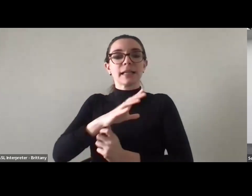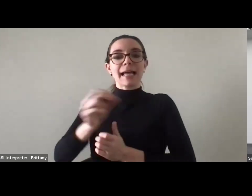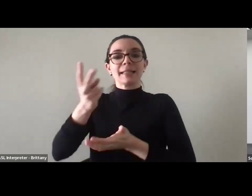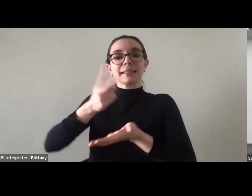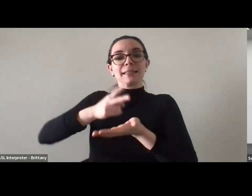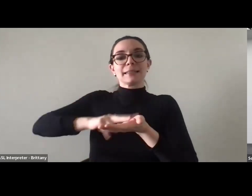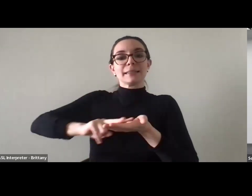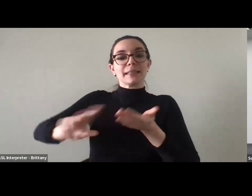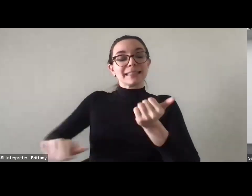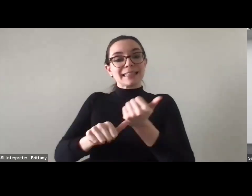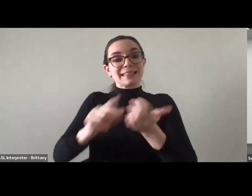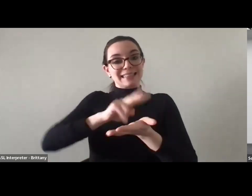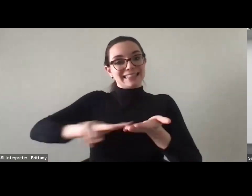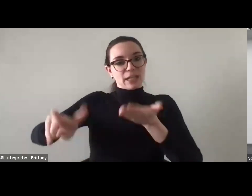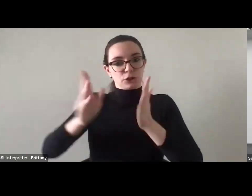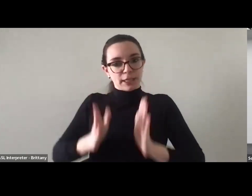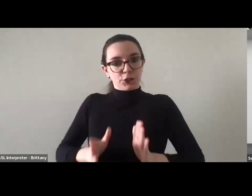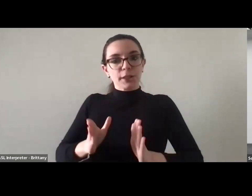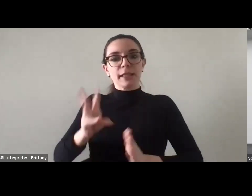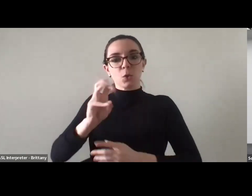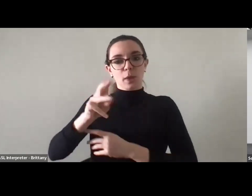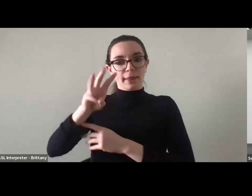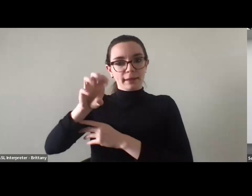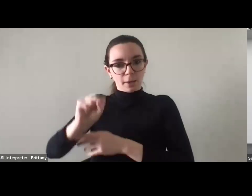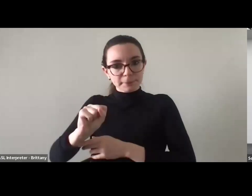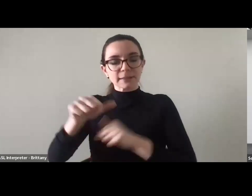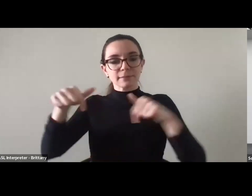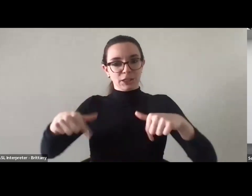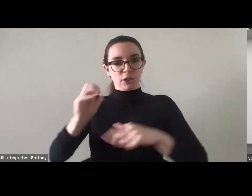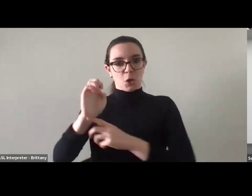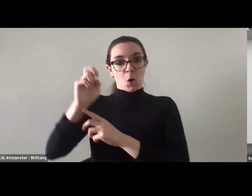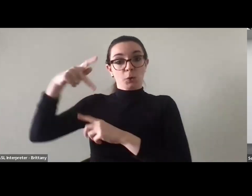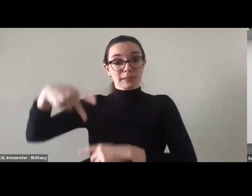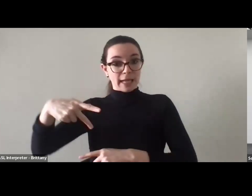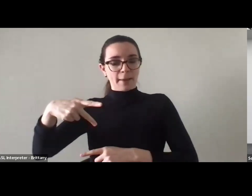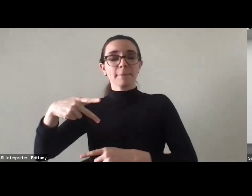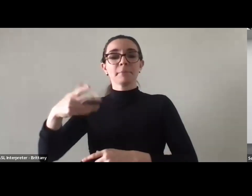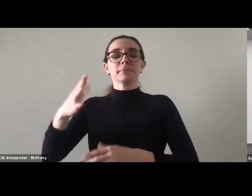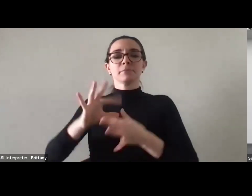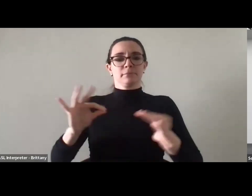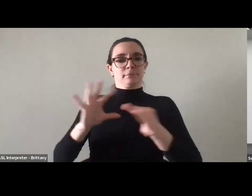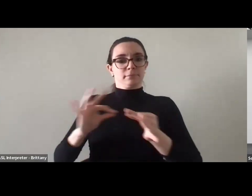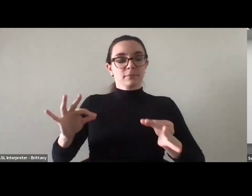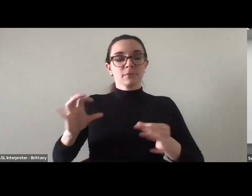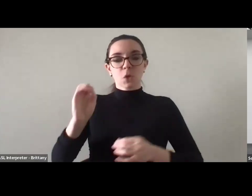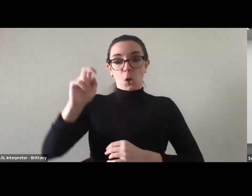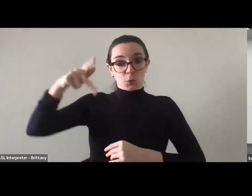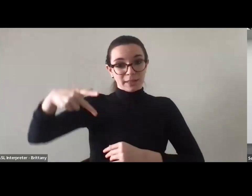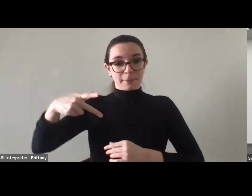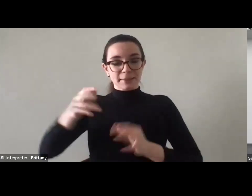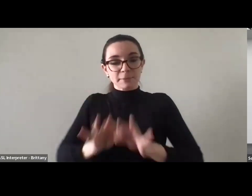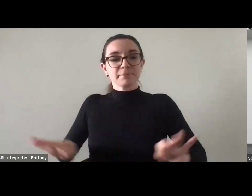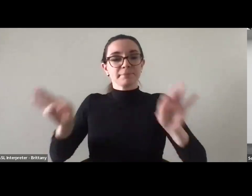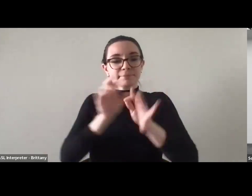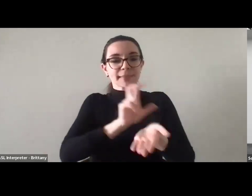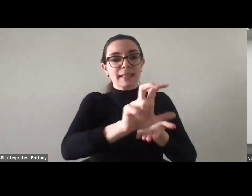Assistant Secretary and head of ODEP here, noted earlier, ODEP has made multiple key investments in the